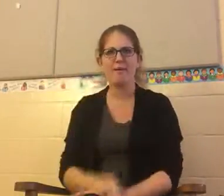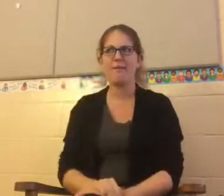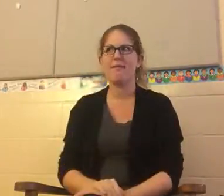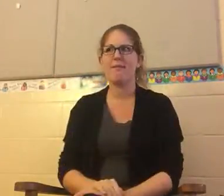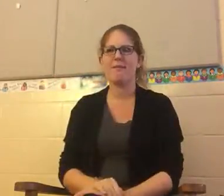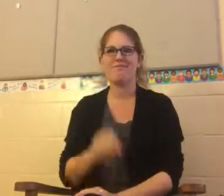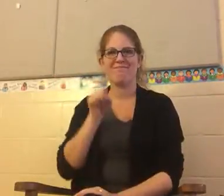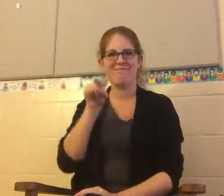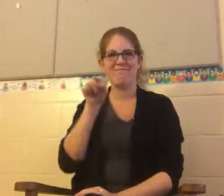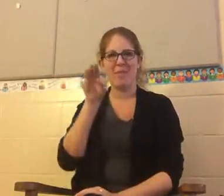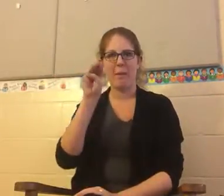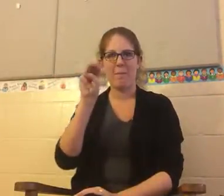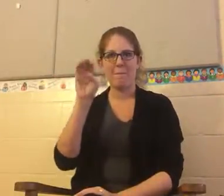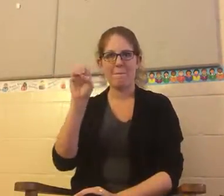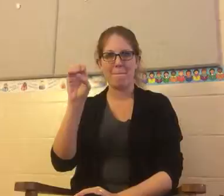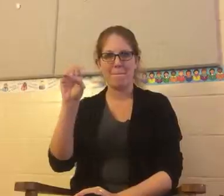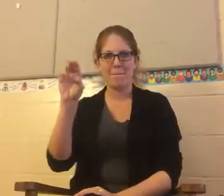It's the moon.